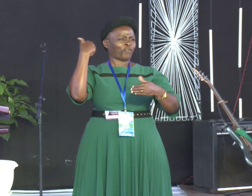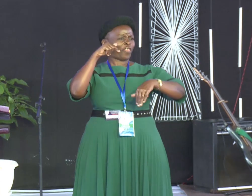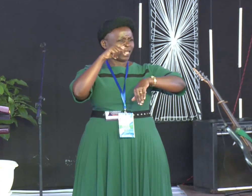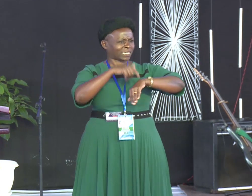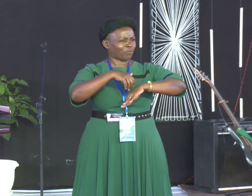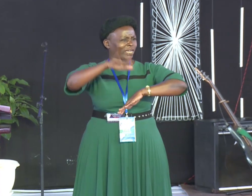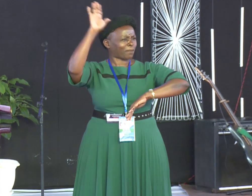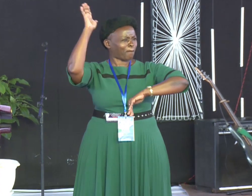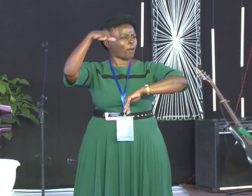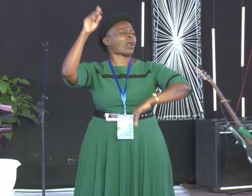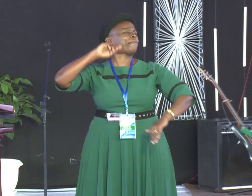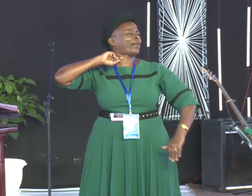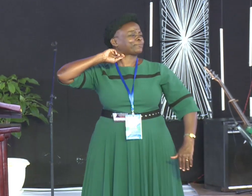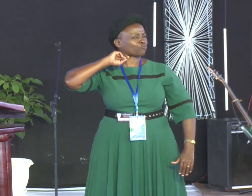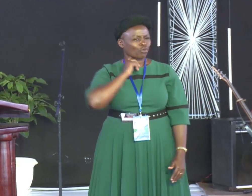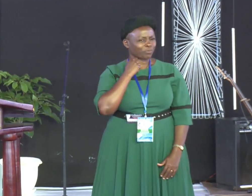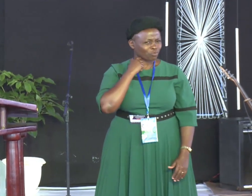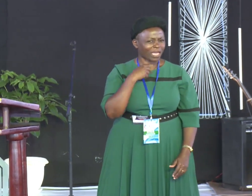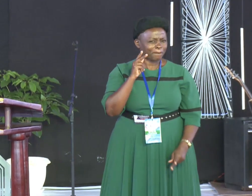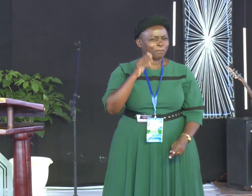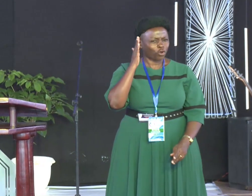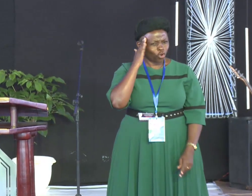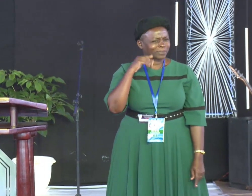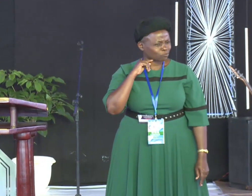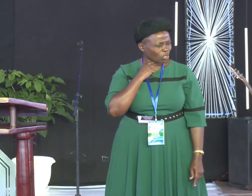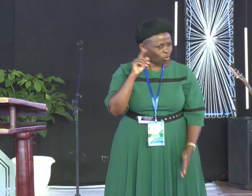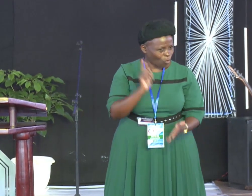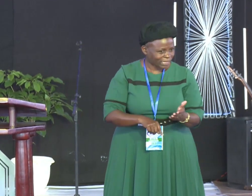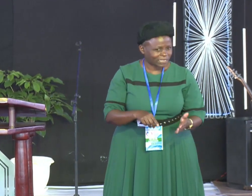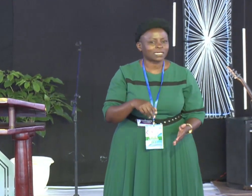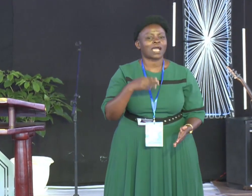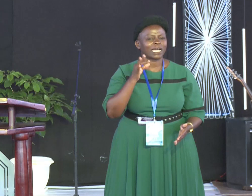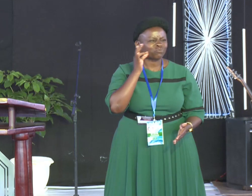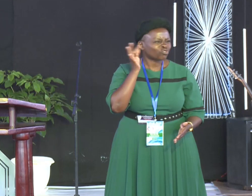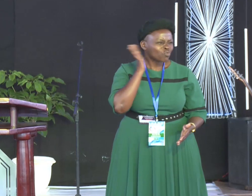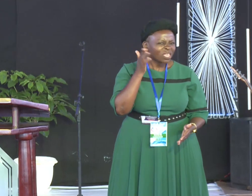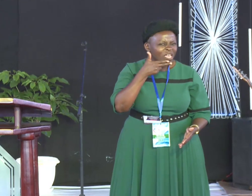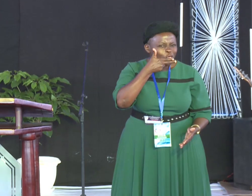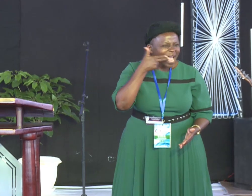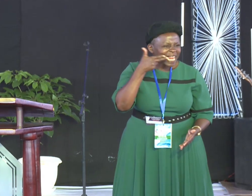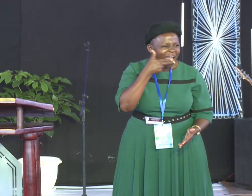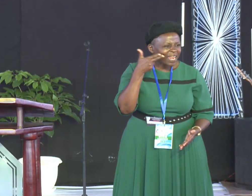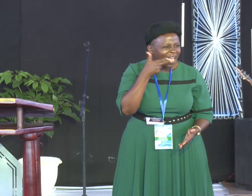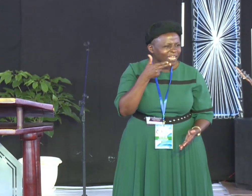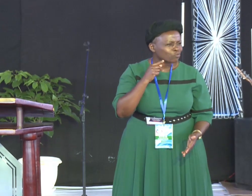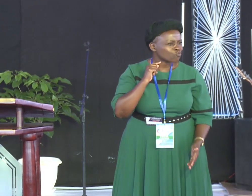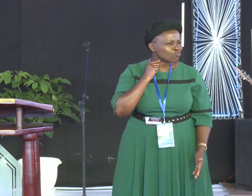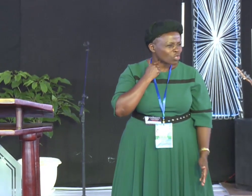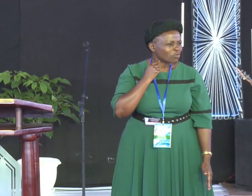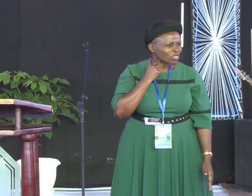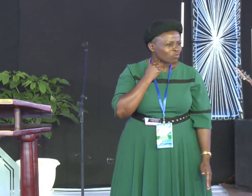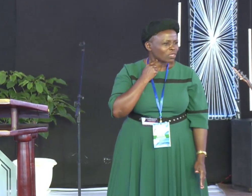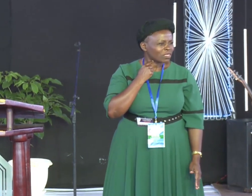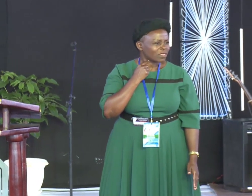kaseera. The sweetest thing at the moment. Chebali bamanyi. Which they knew. Wali mubisi gwenjuki. Was honey. Ndozo